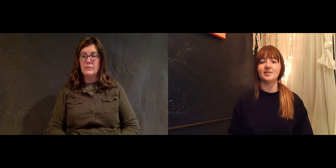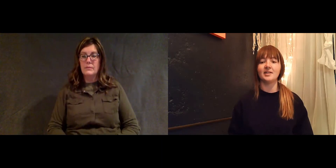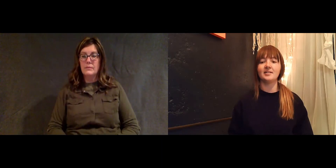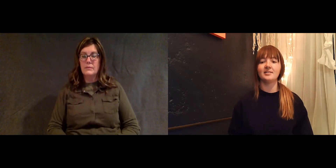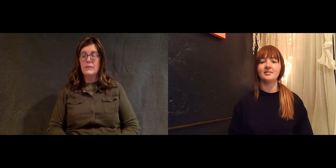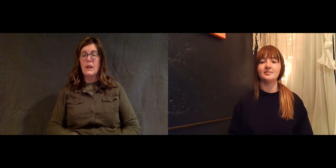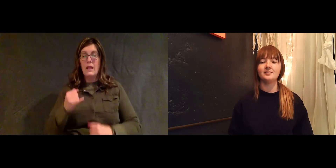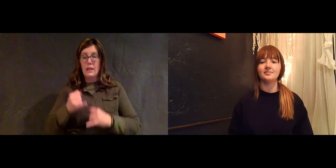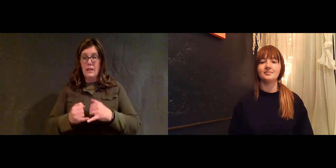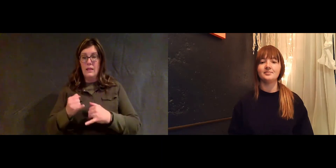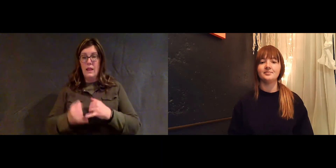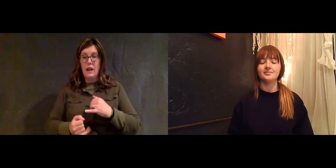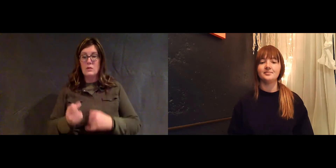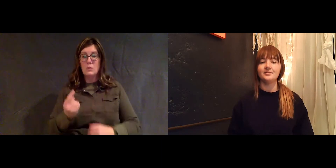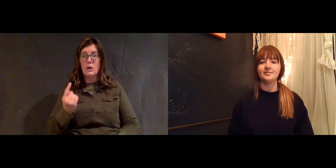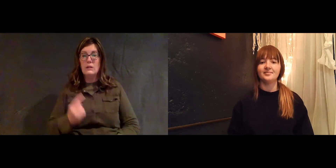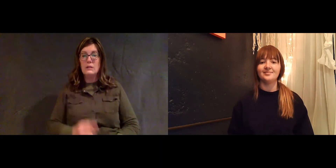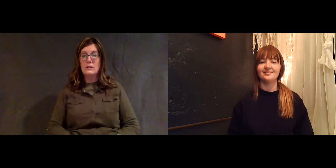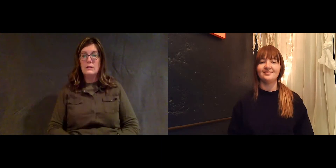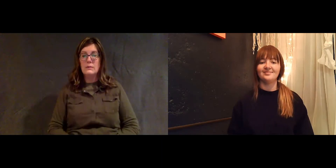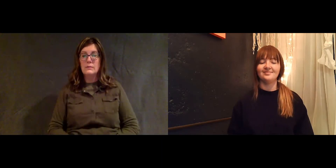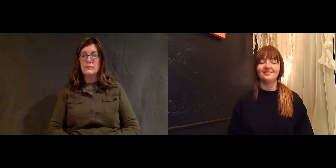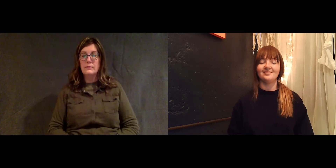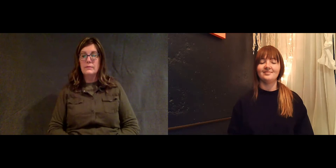Last one.